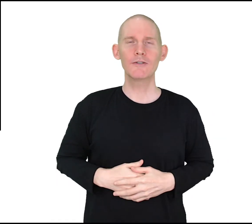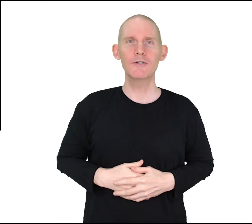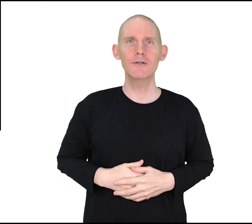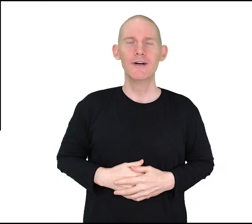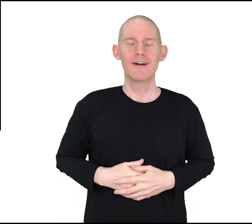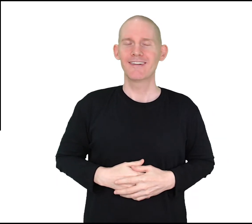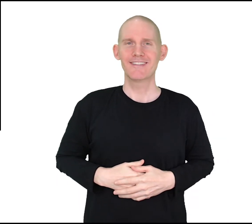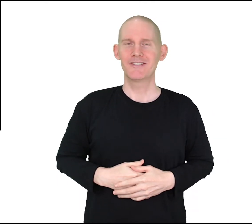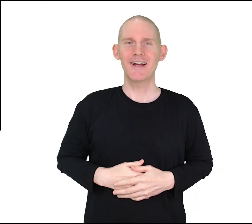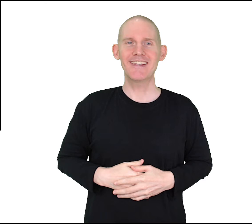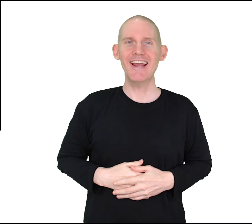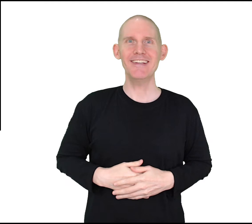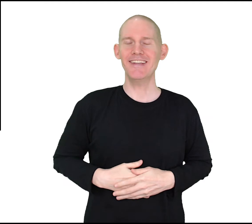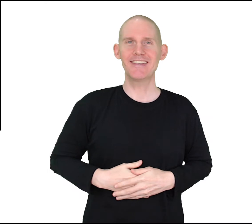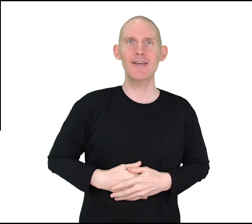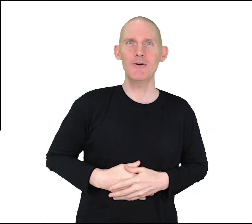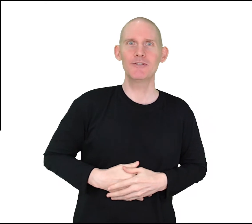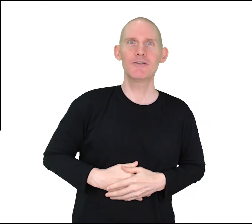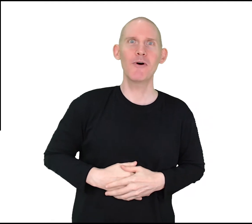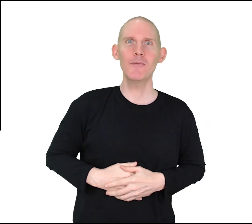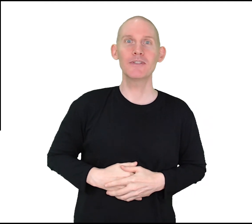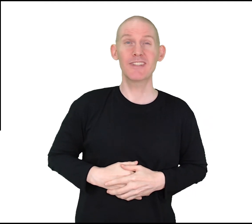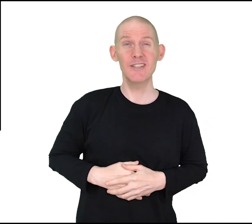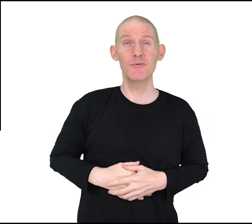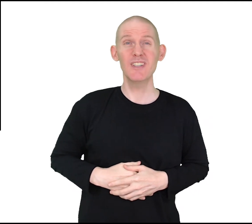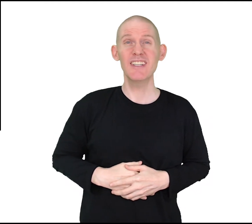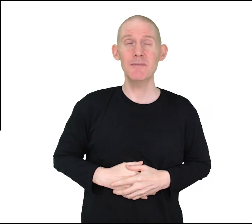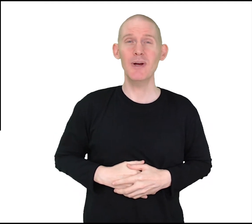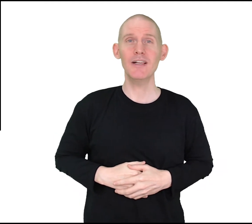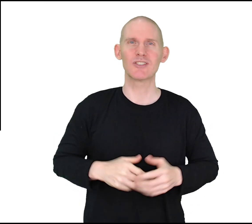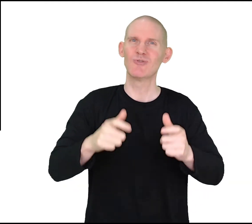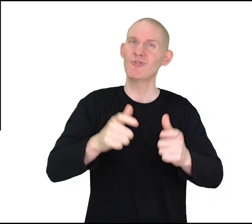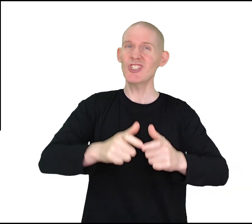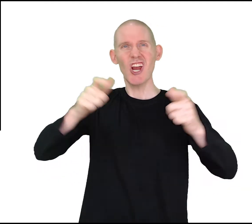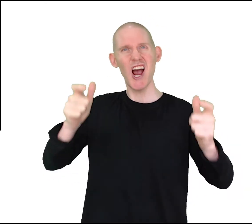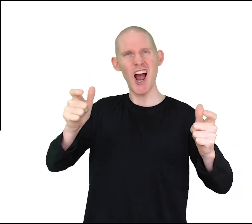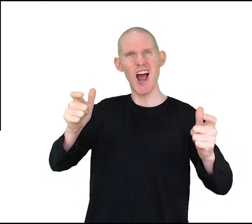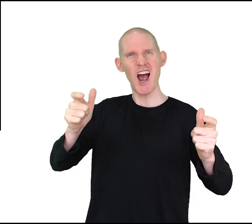do gigantic, huge, enormous, then you really embellish. Cha,